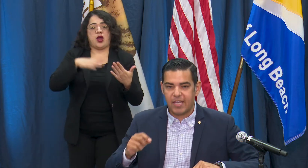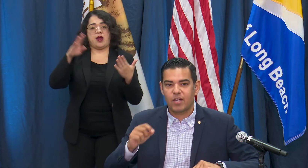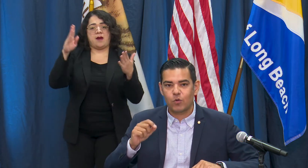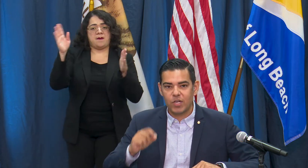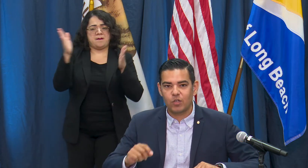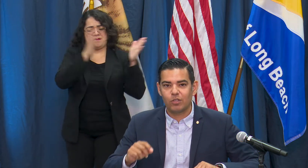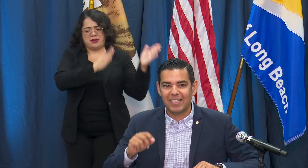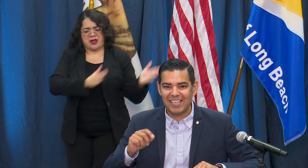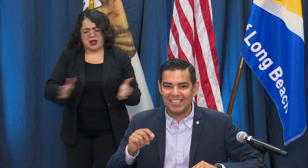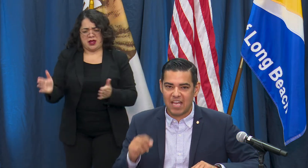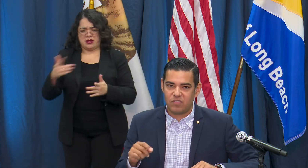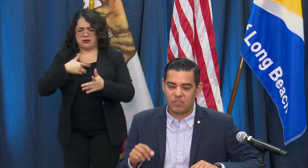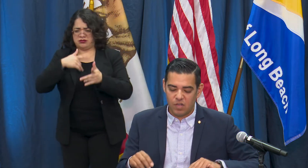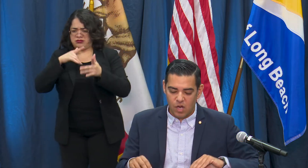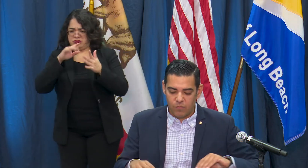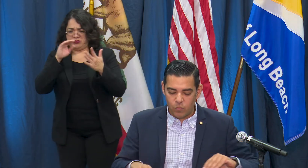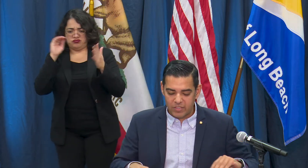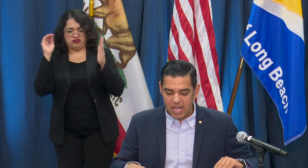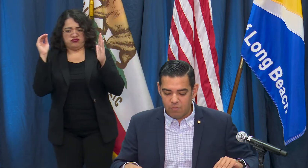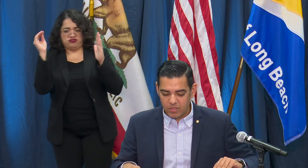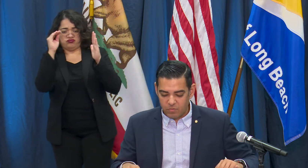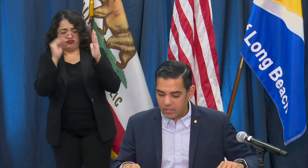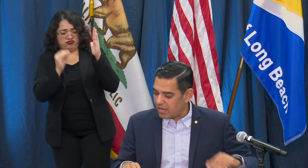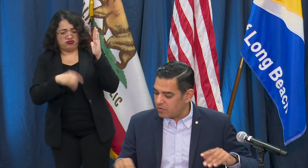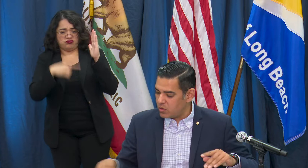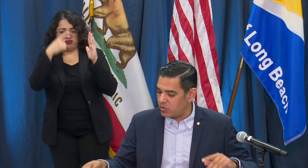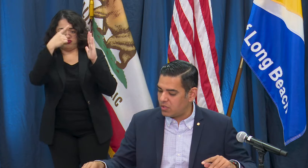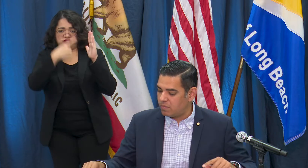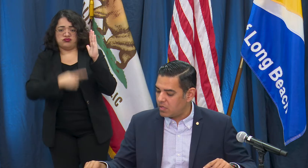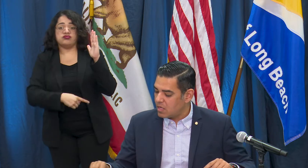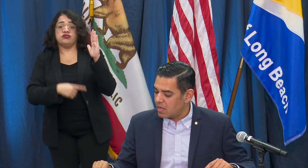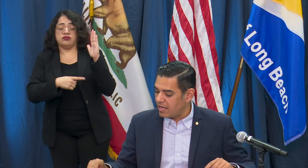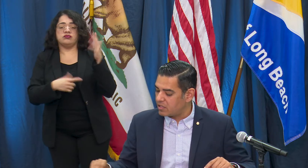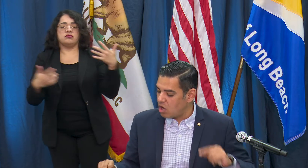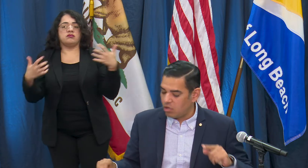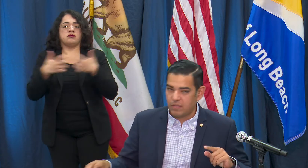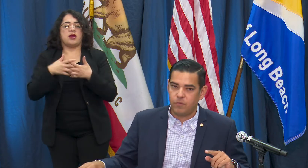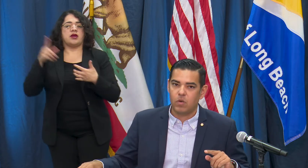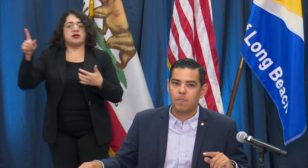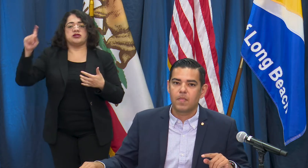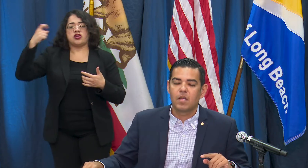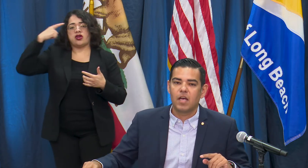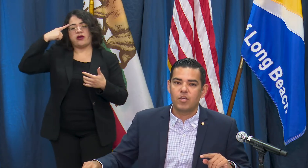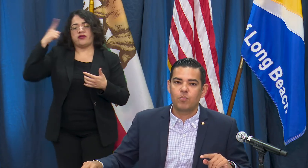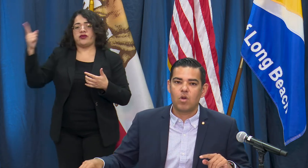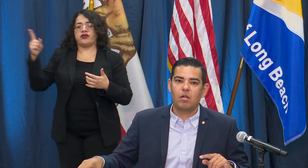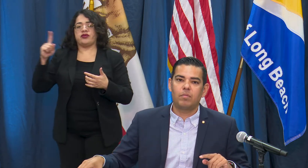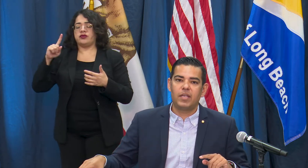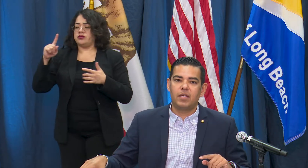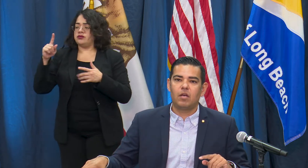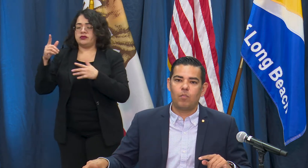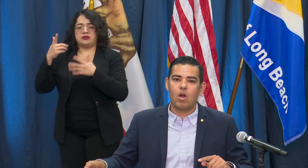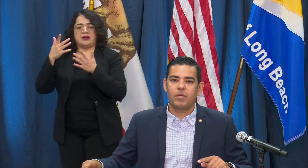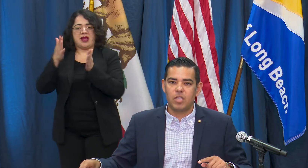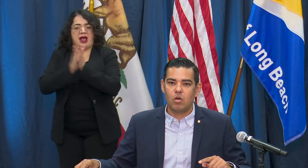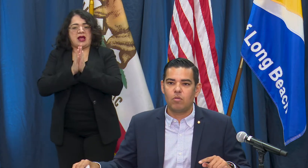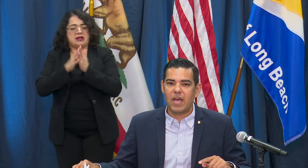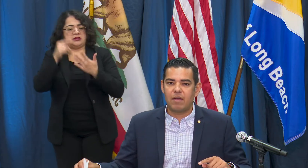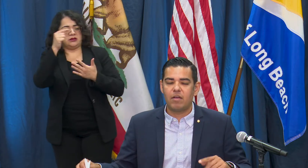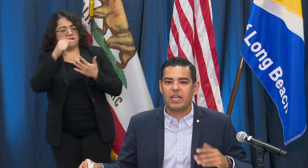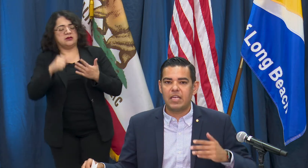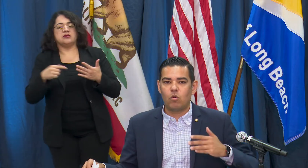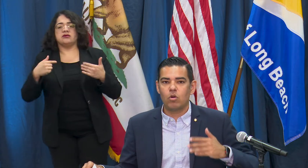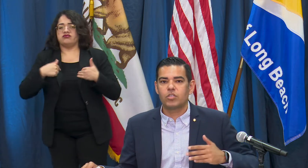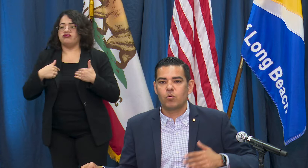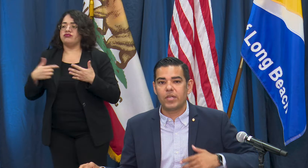meets a critical key test of what Governor Newsom is calling for. You probably know